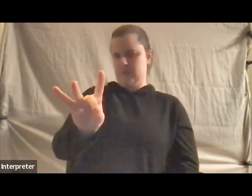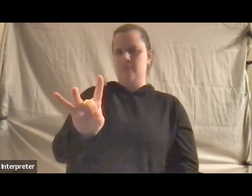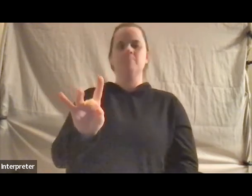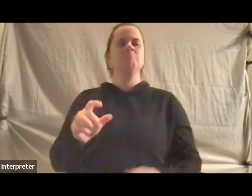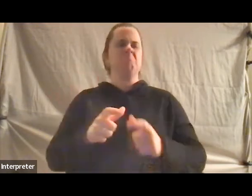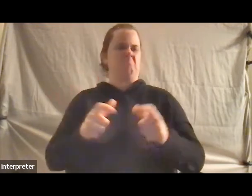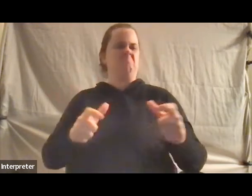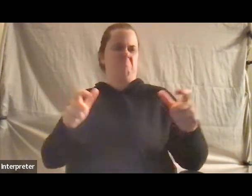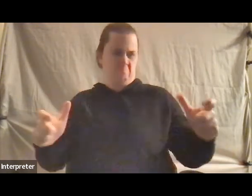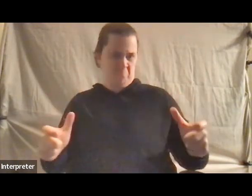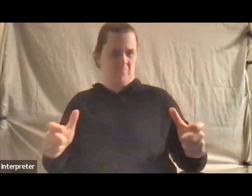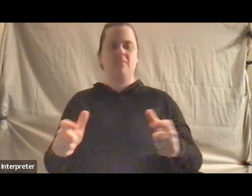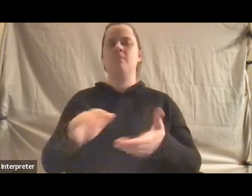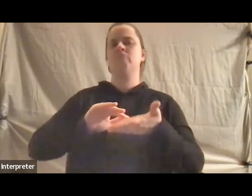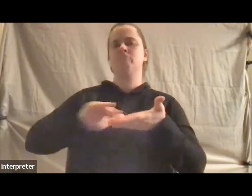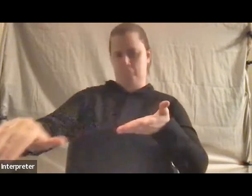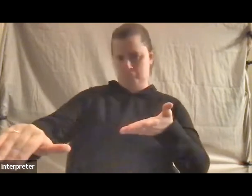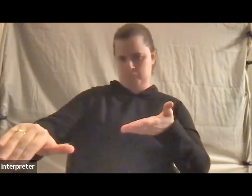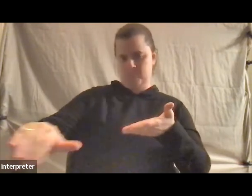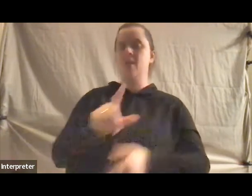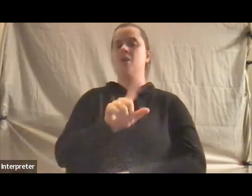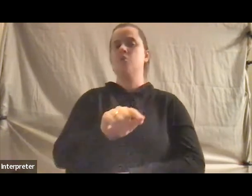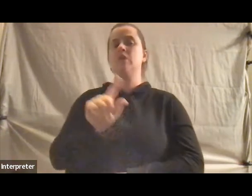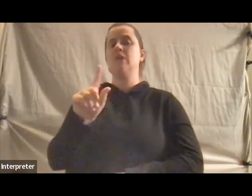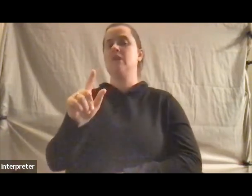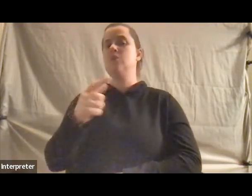multifamily tax exemption. And in 2021,